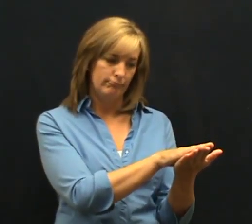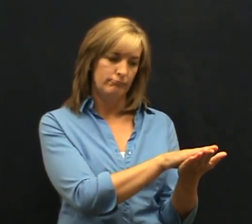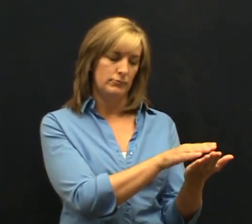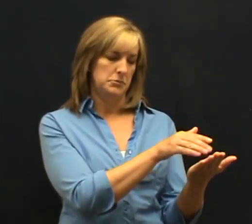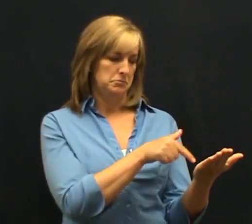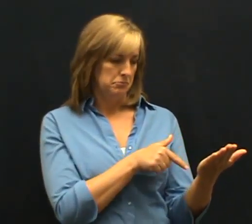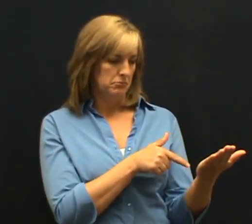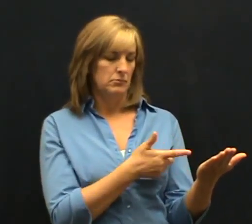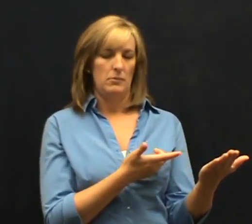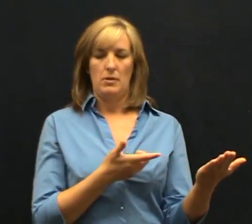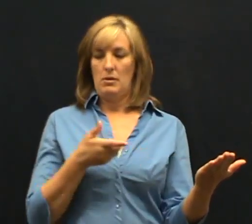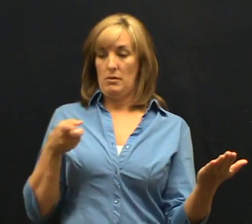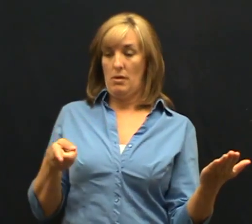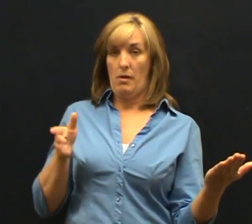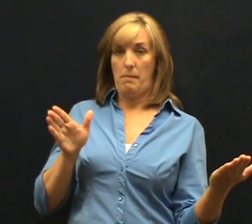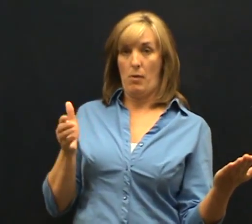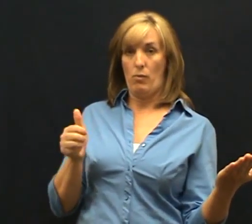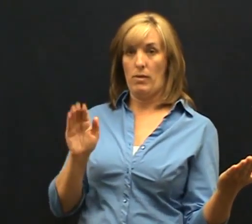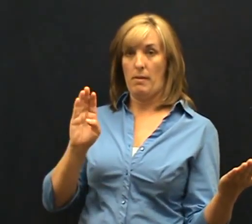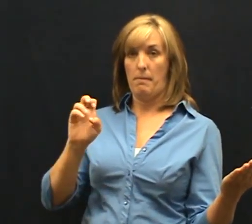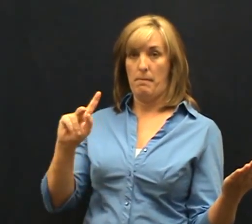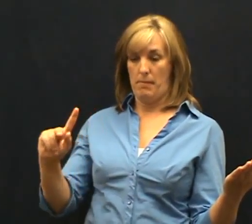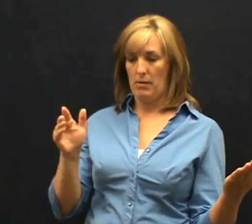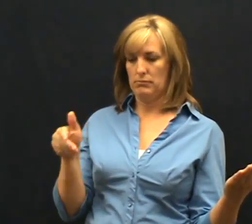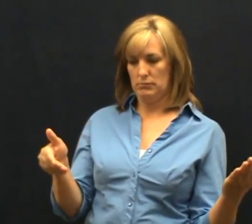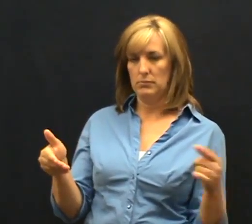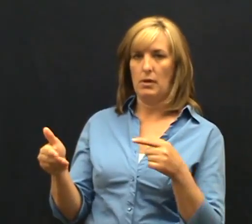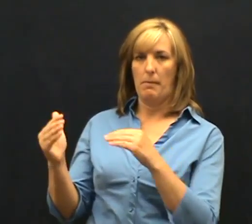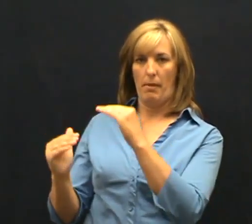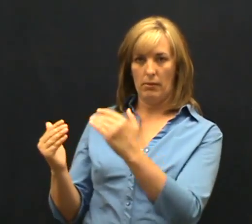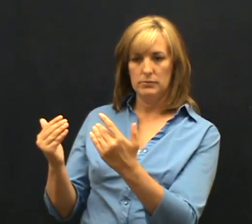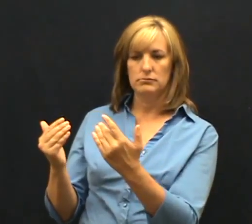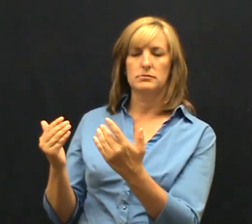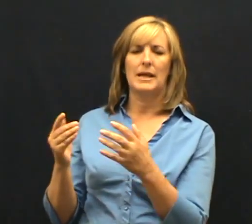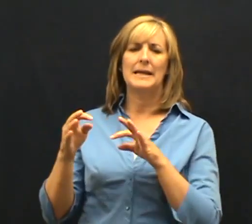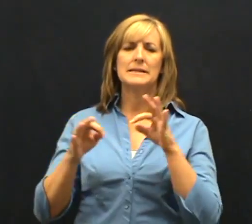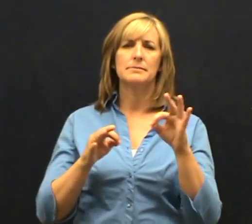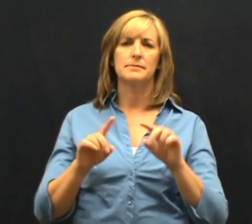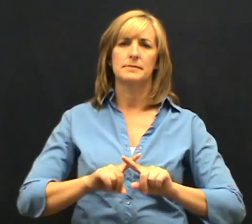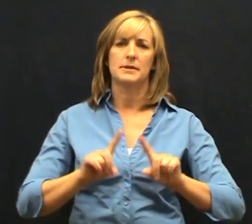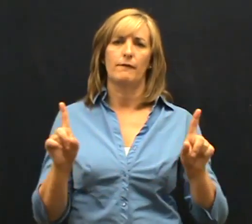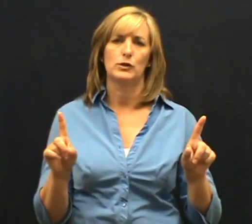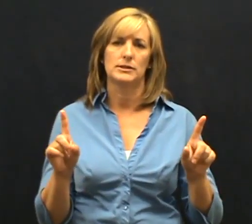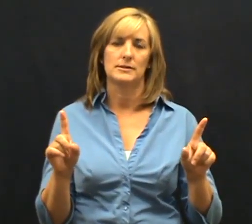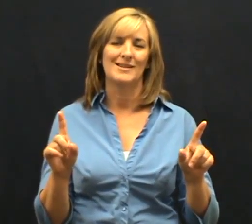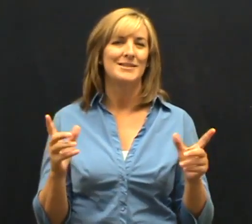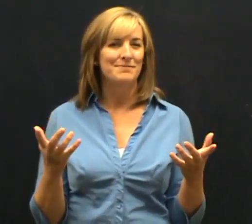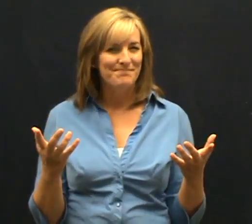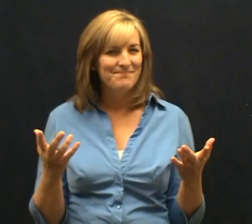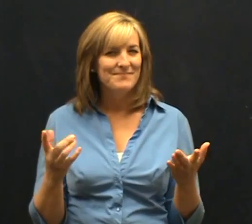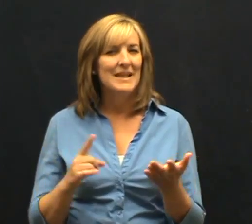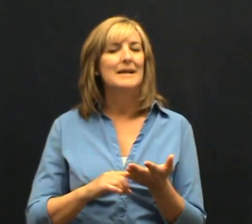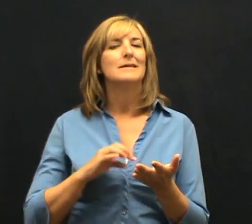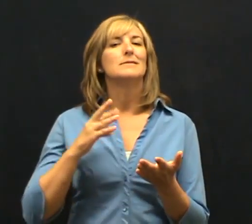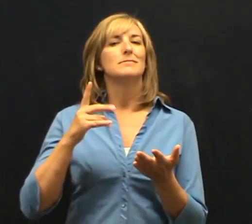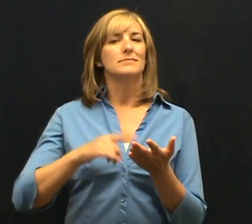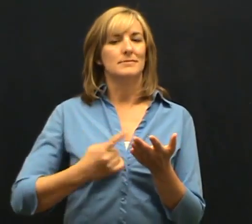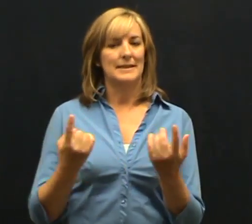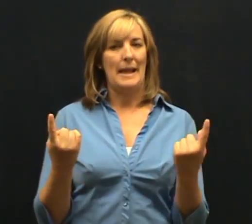bank's balance, and we explain the differences. Because of timing issues, there will generally be differences, and we have to be able